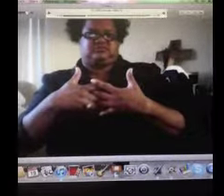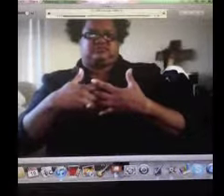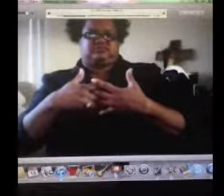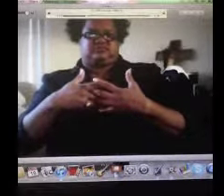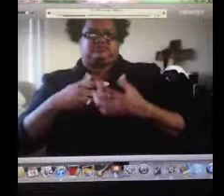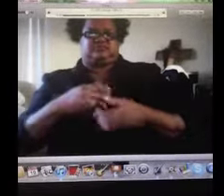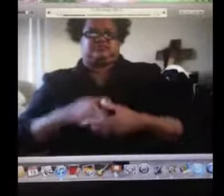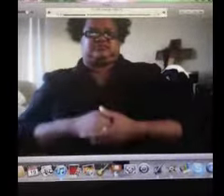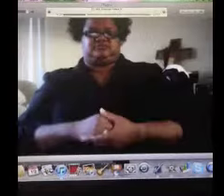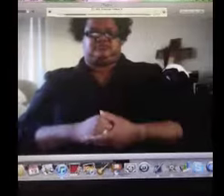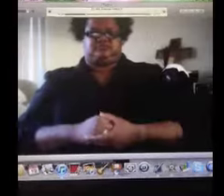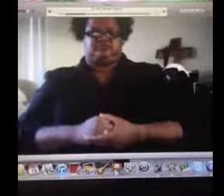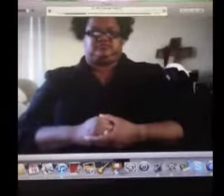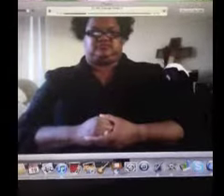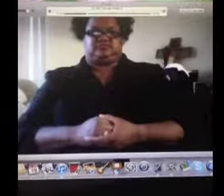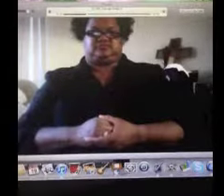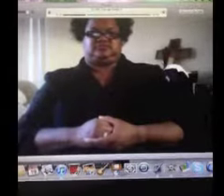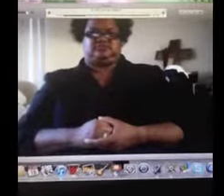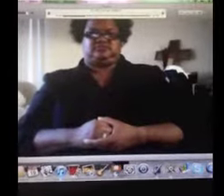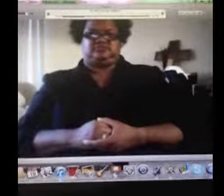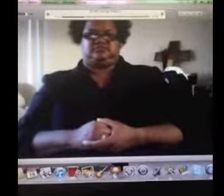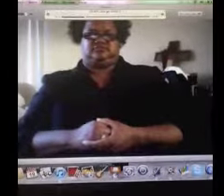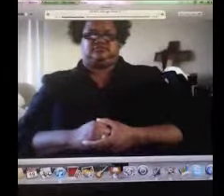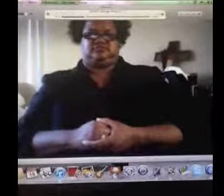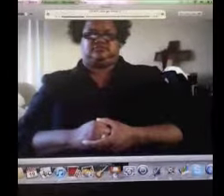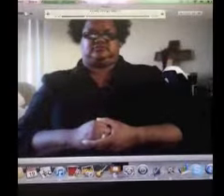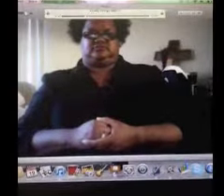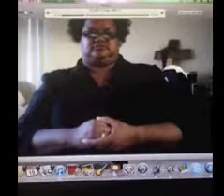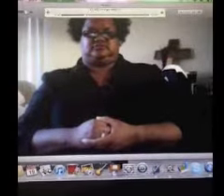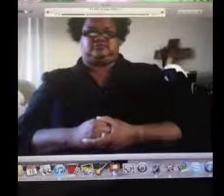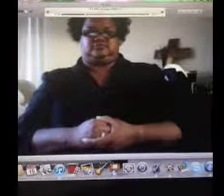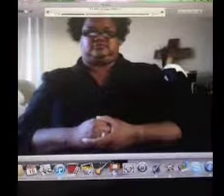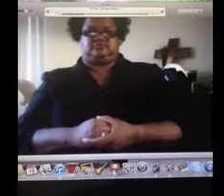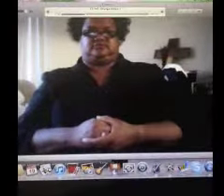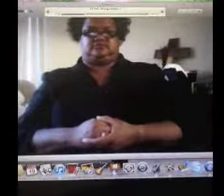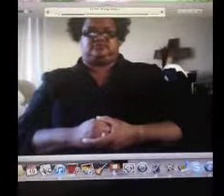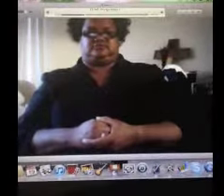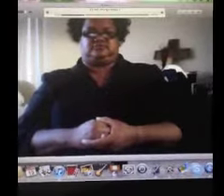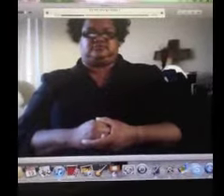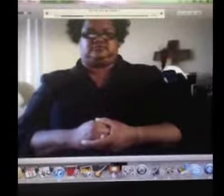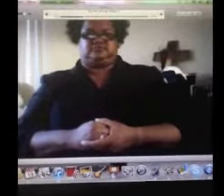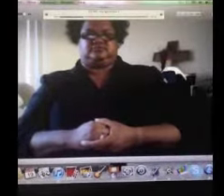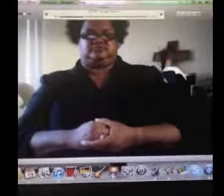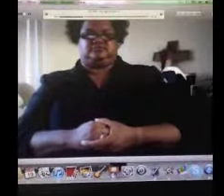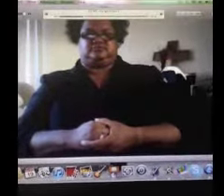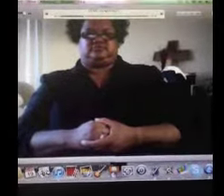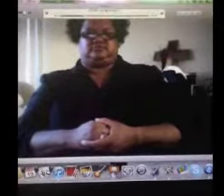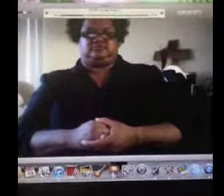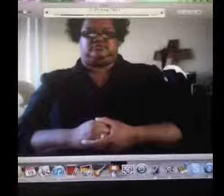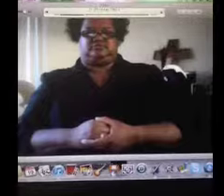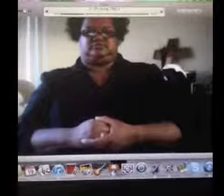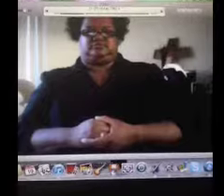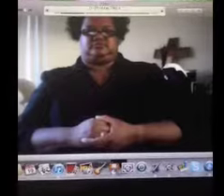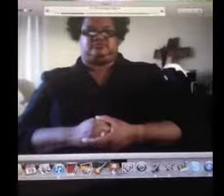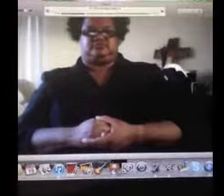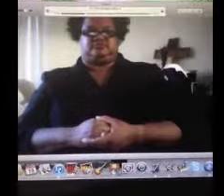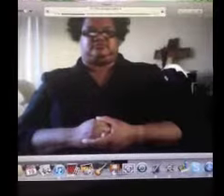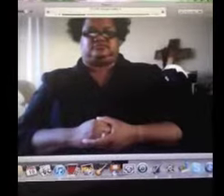We're talking about discrimination. I brought up the question of the Olympics and wondering if anybody had seen the Olympics.